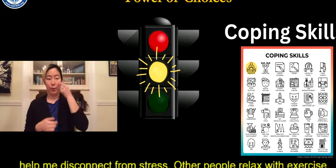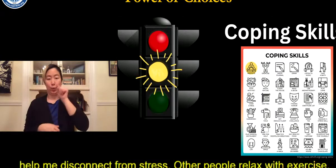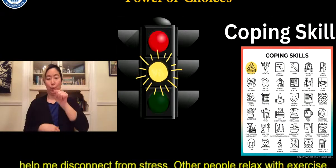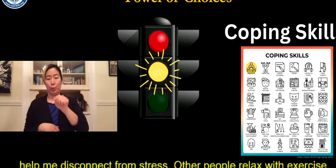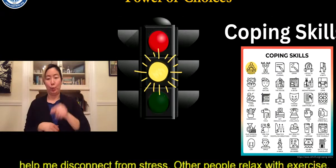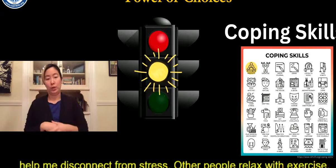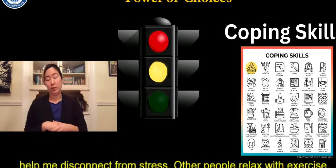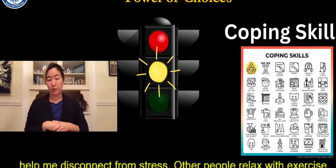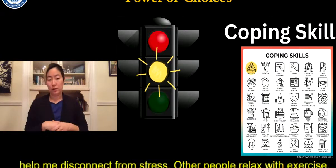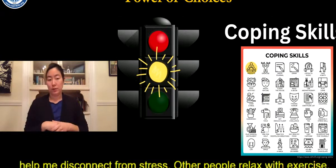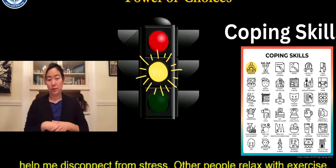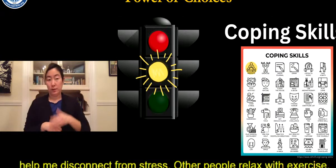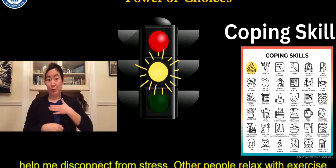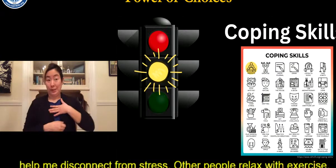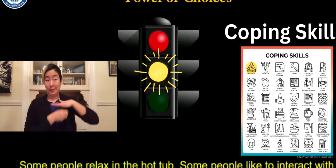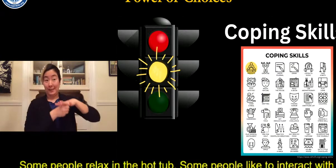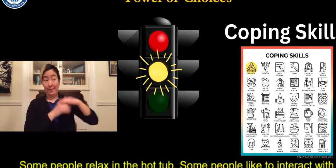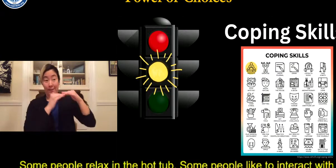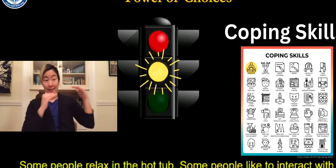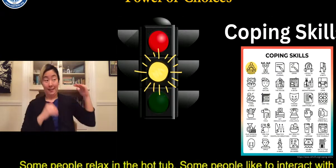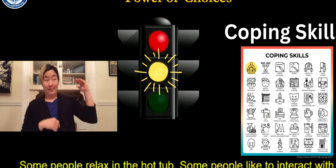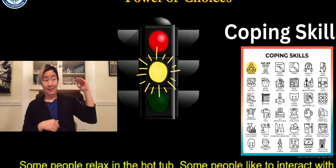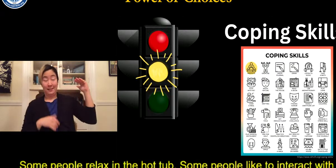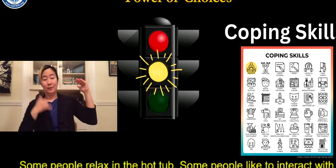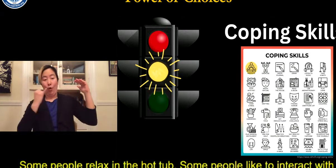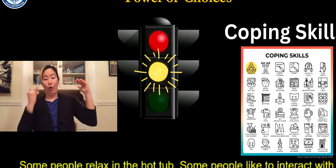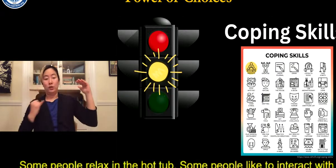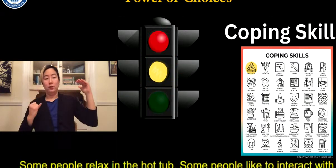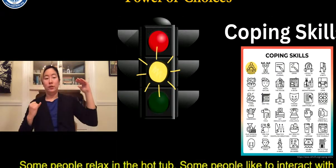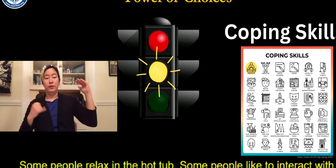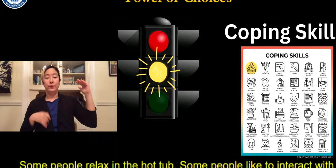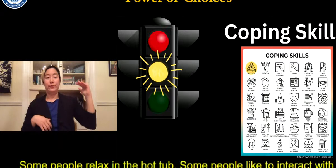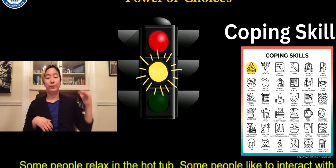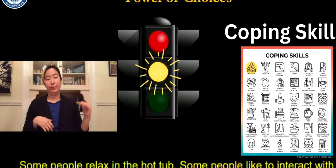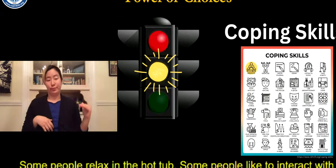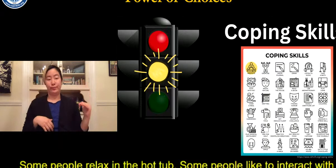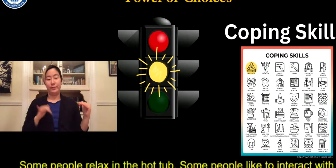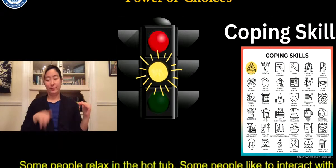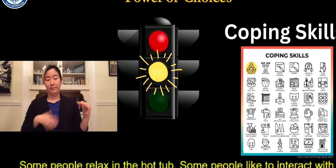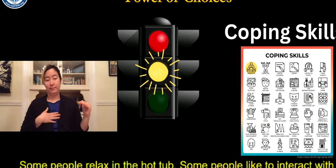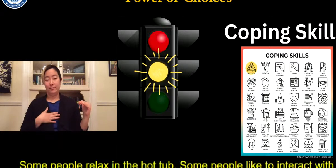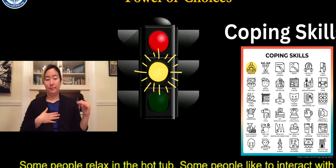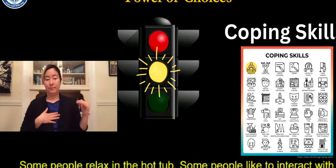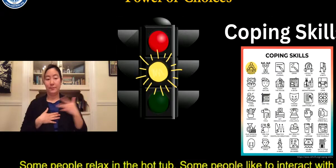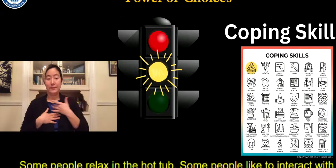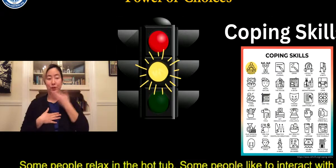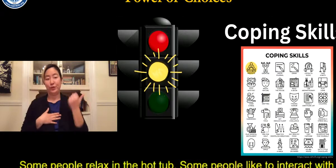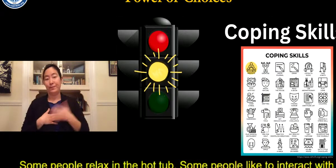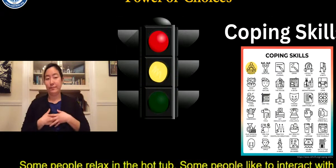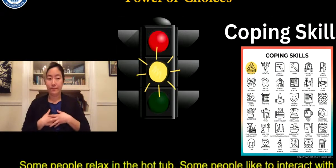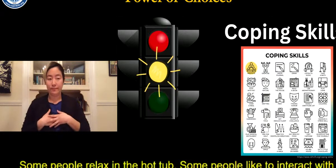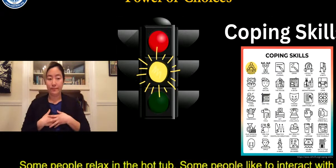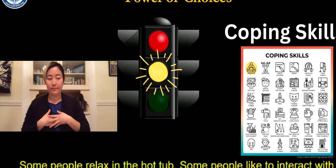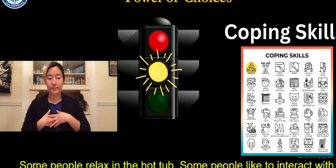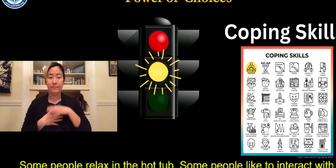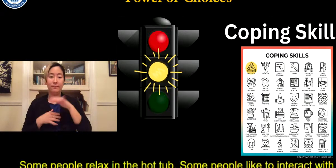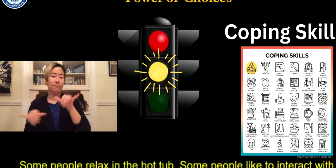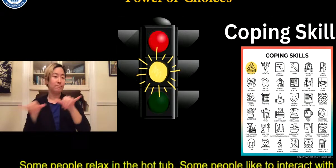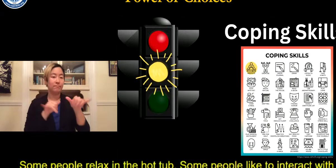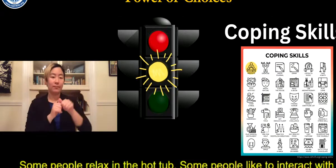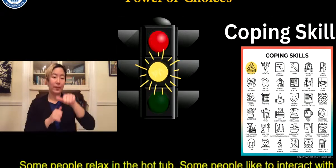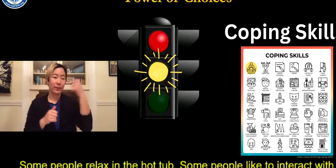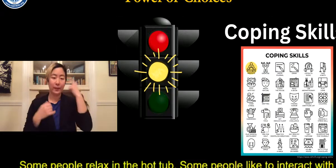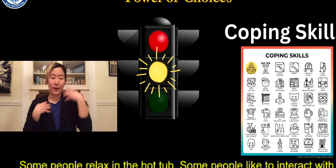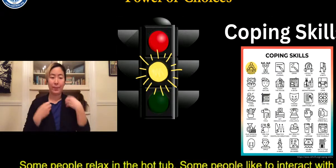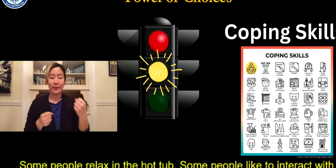I'd like to add, some coping skills can be very expensive and some cannot. Again, you've got to choose something that's a good